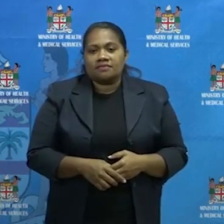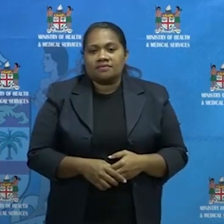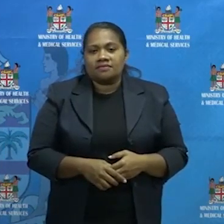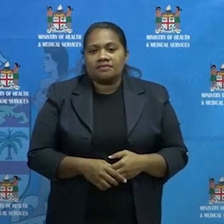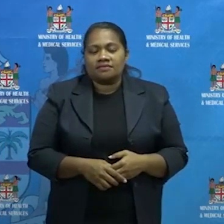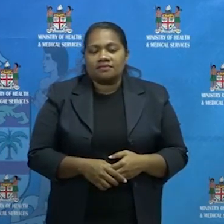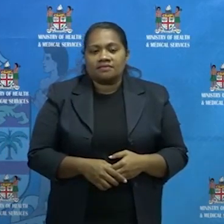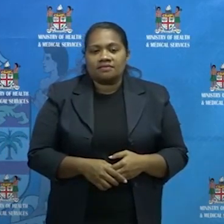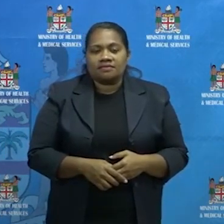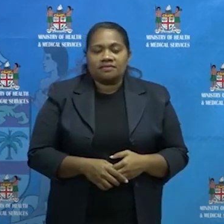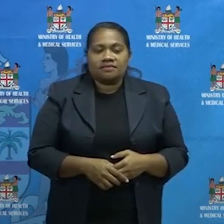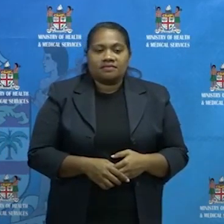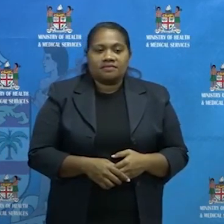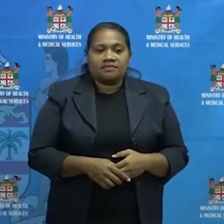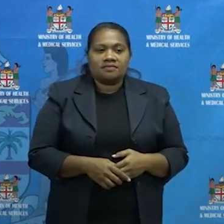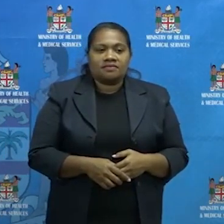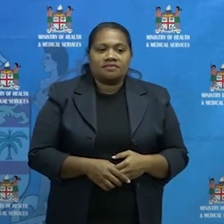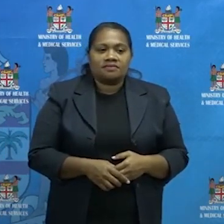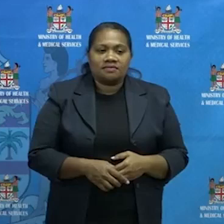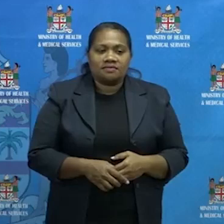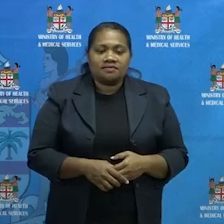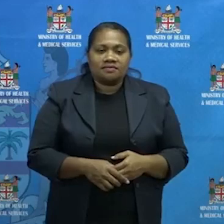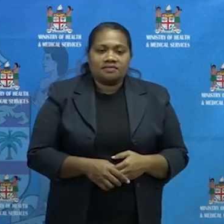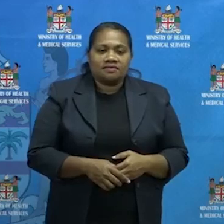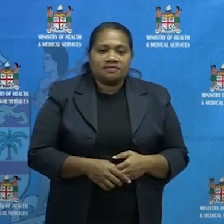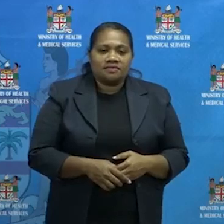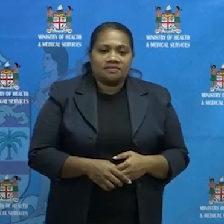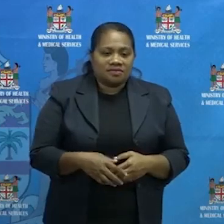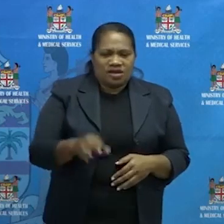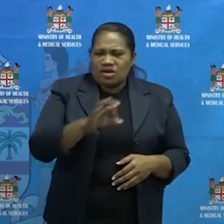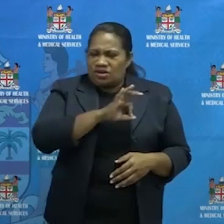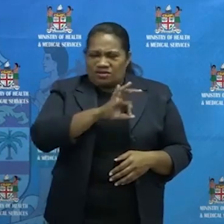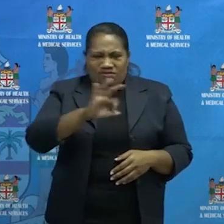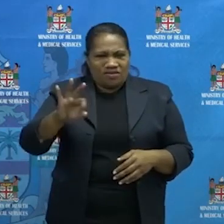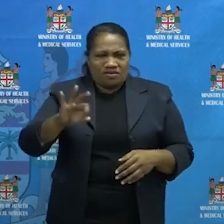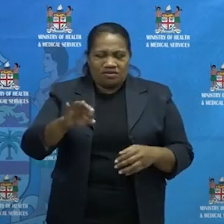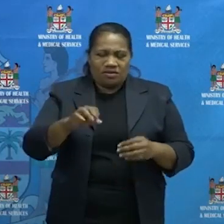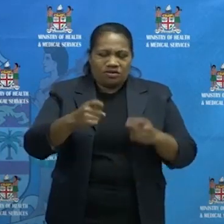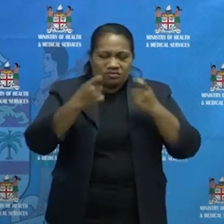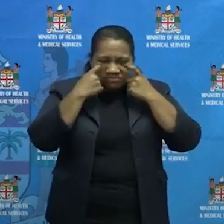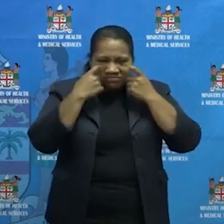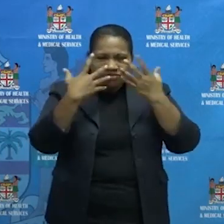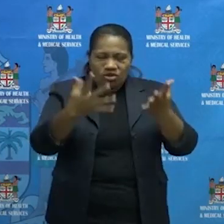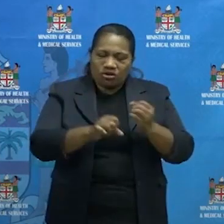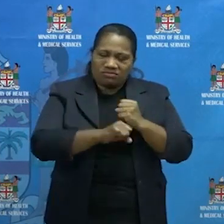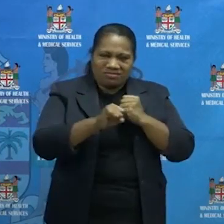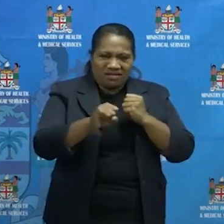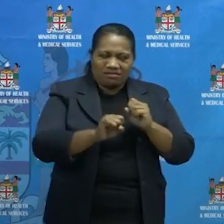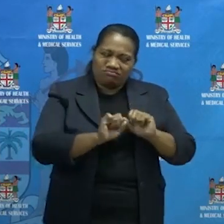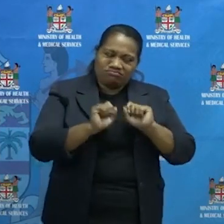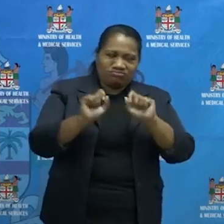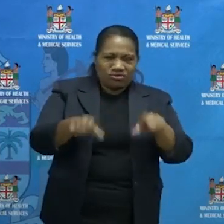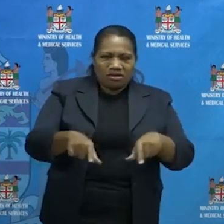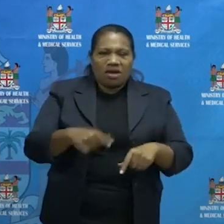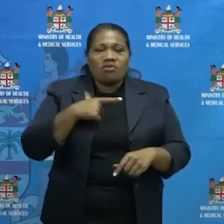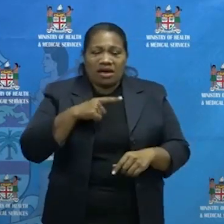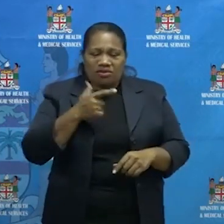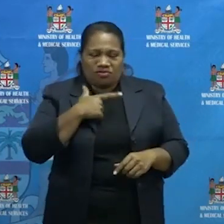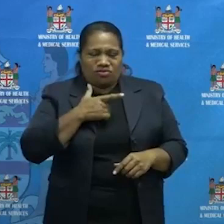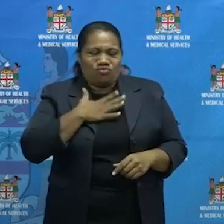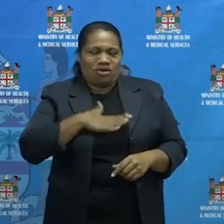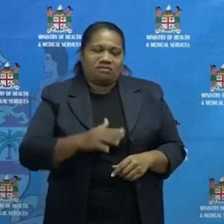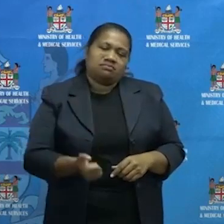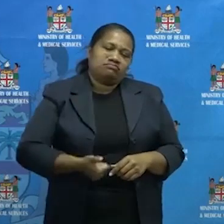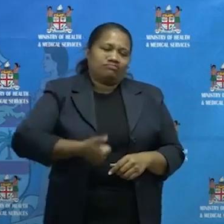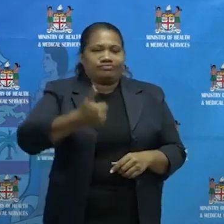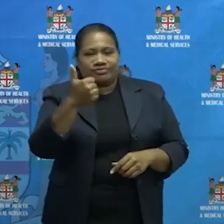publish panic nonsense for the sake of likes on Facebook or clicks on your website. The nation